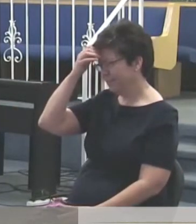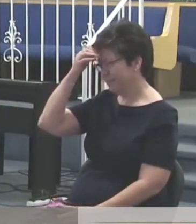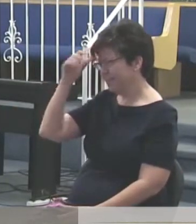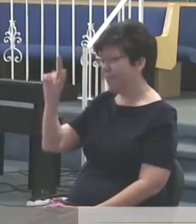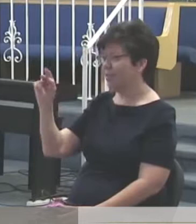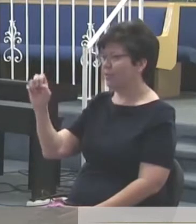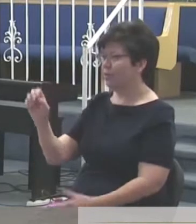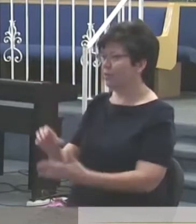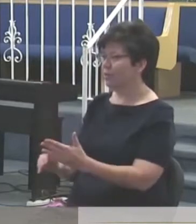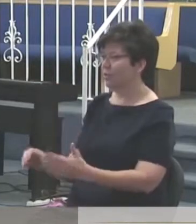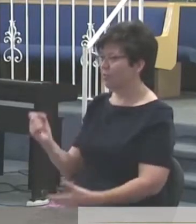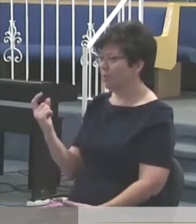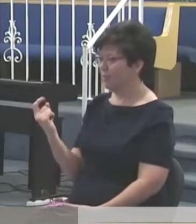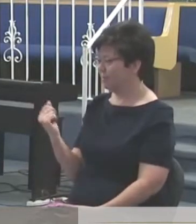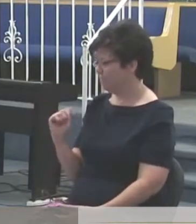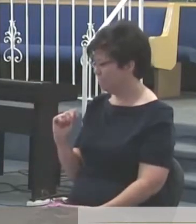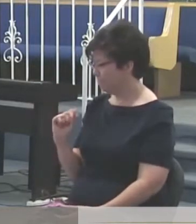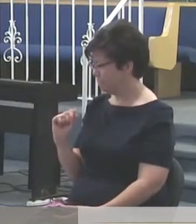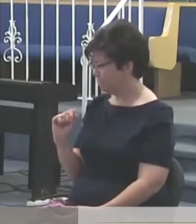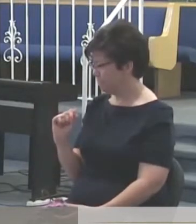Luke chapter number 11.